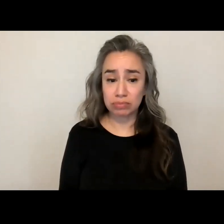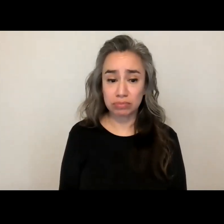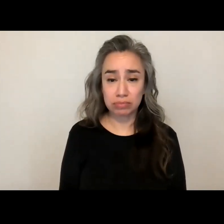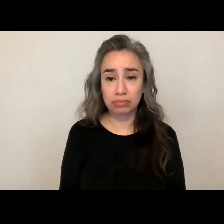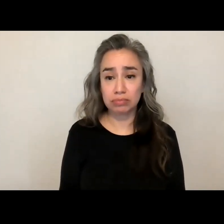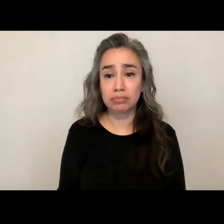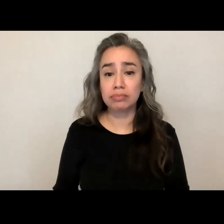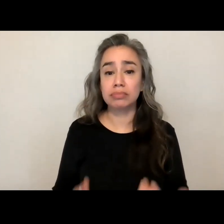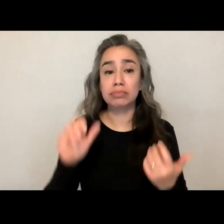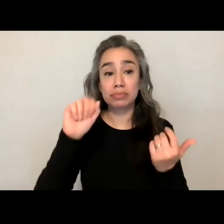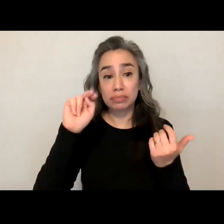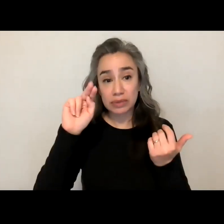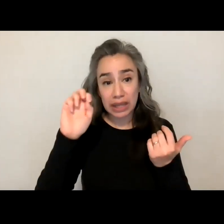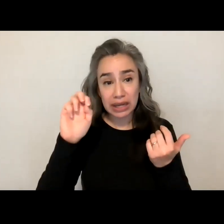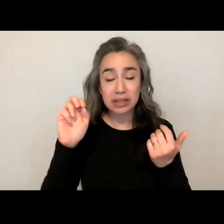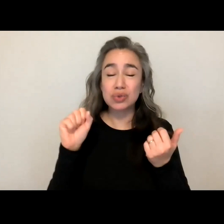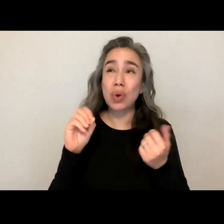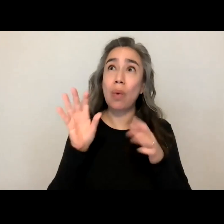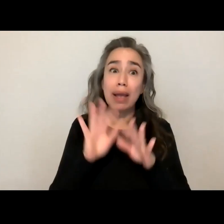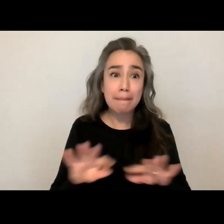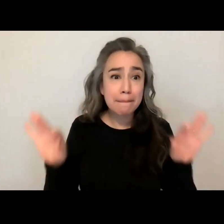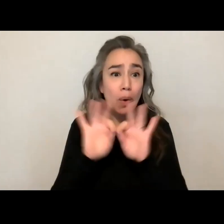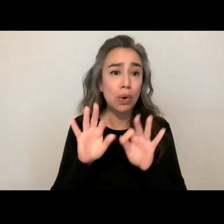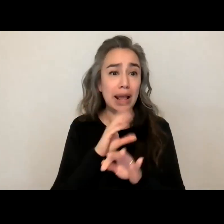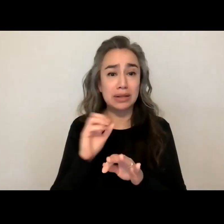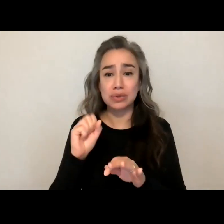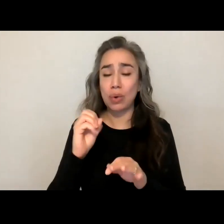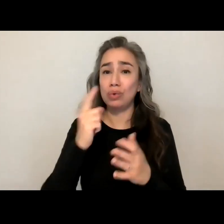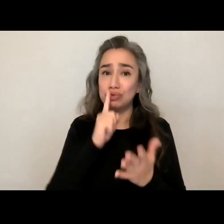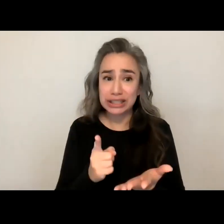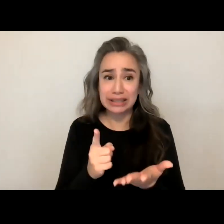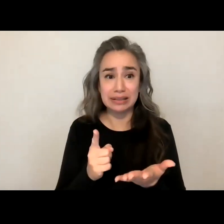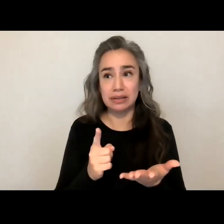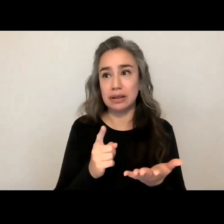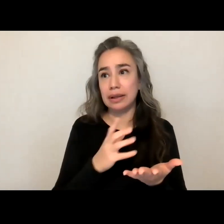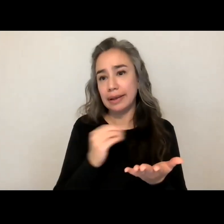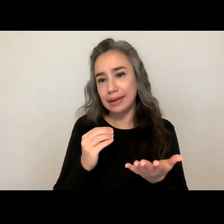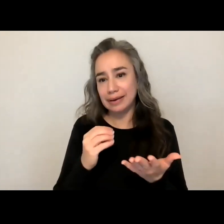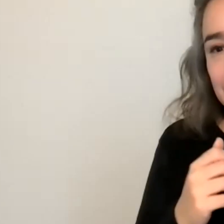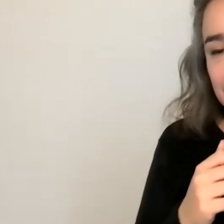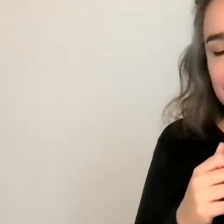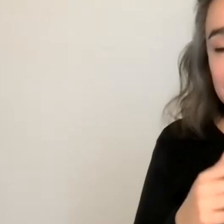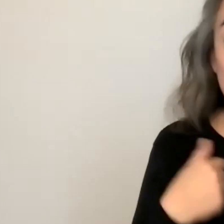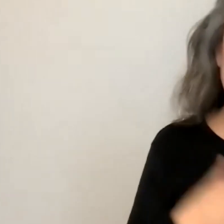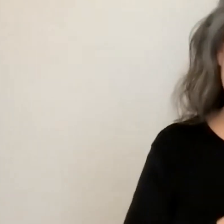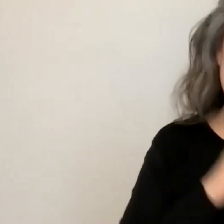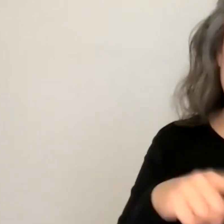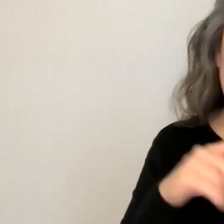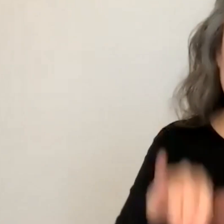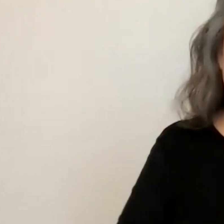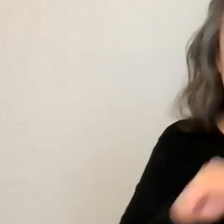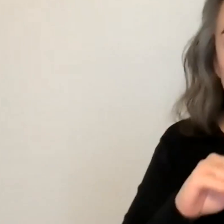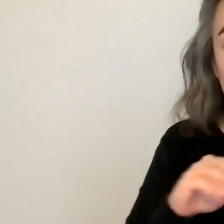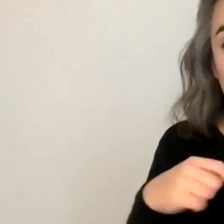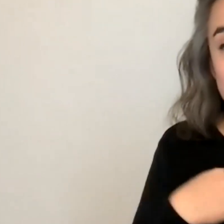I think it's so important and so real. And at the AAAS this week, I talked about in this model of, we need to be real